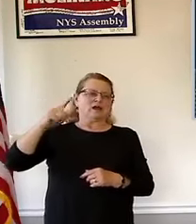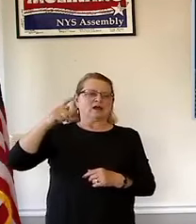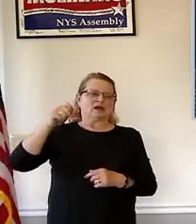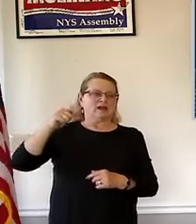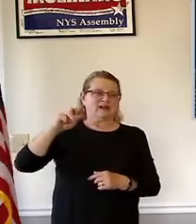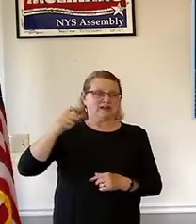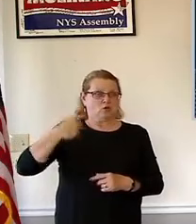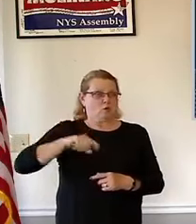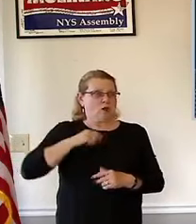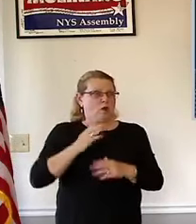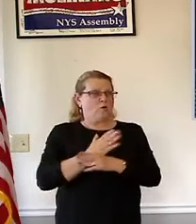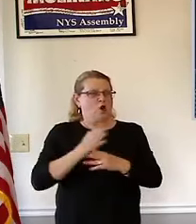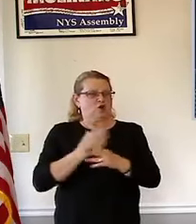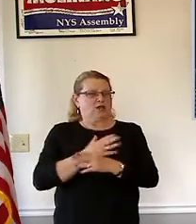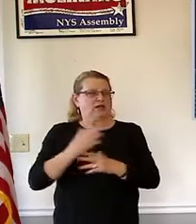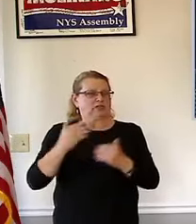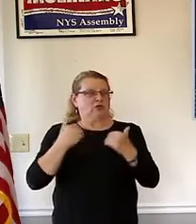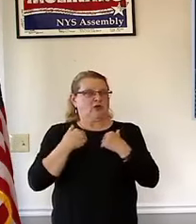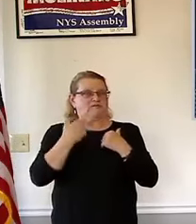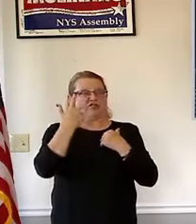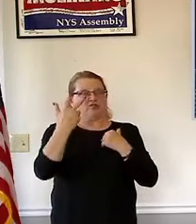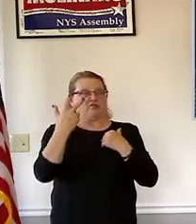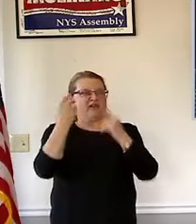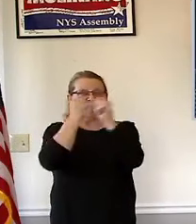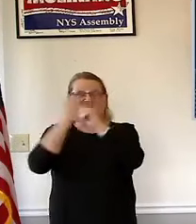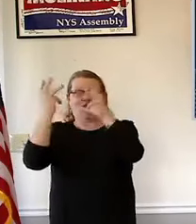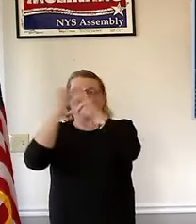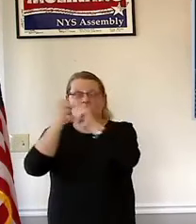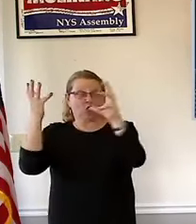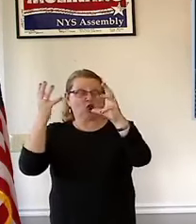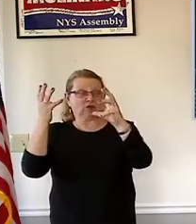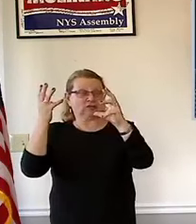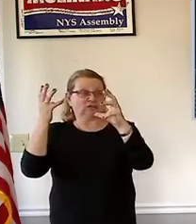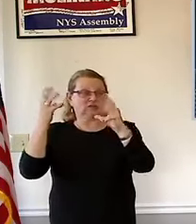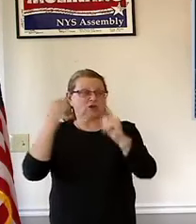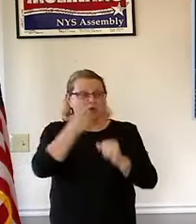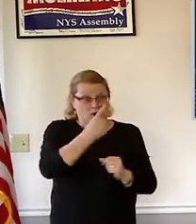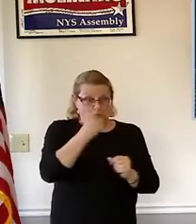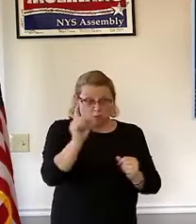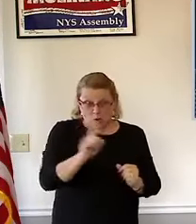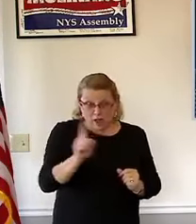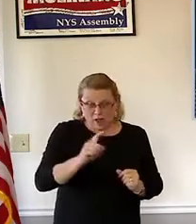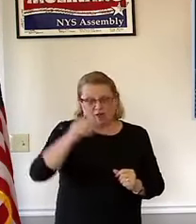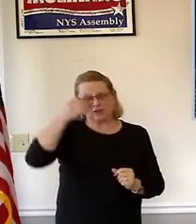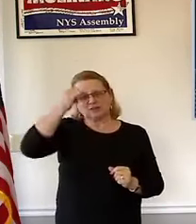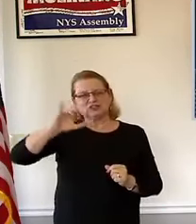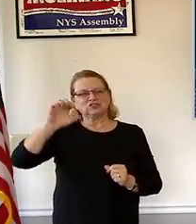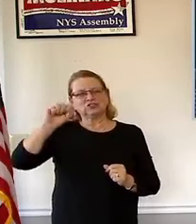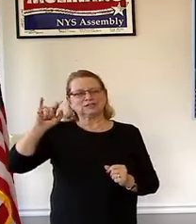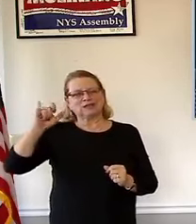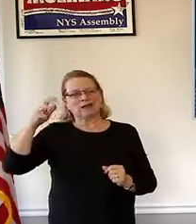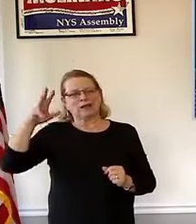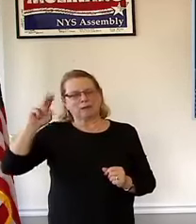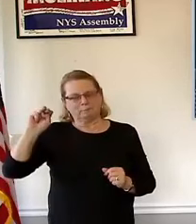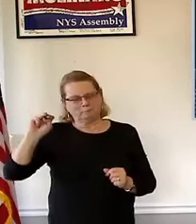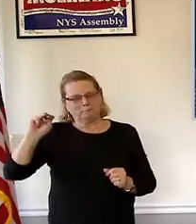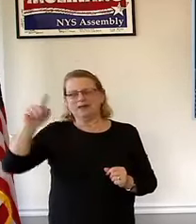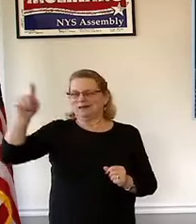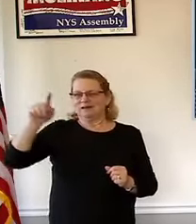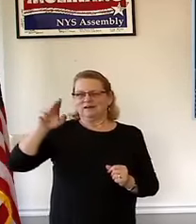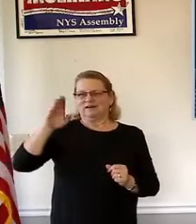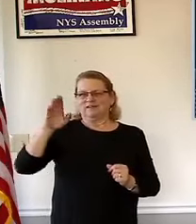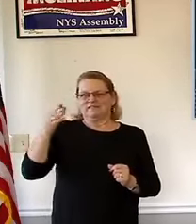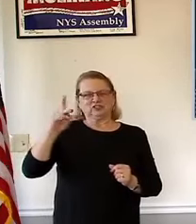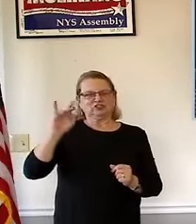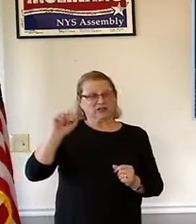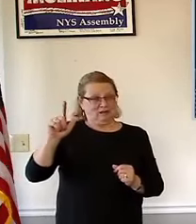three simultaneous fireworks displays throughout Dutchess County, one at Dutchess Stadium in Fishkill, one at Silo Ridge, outside of